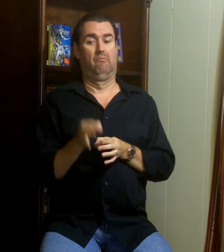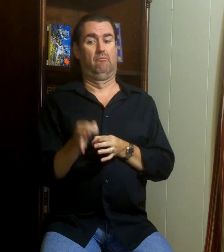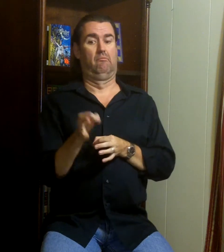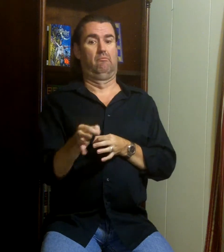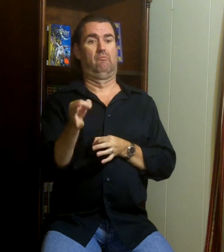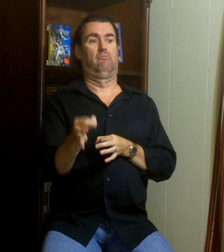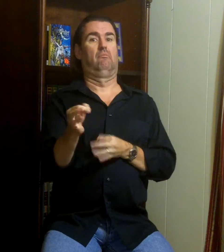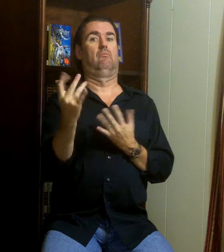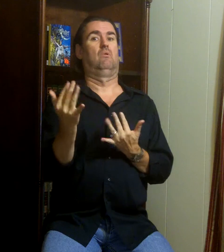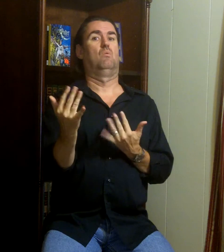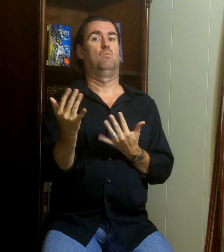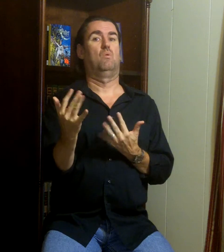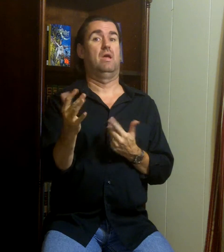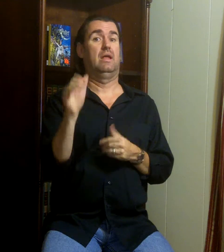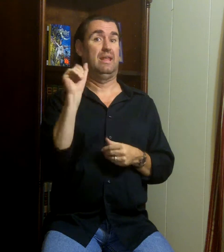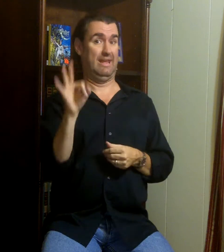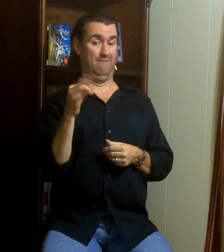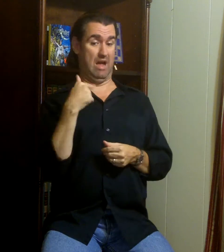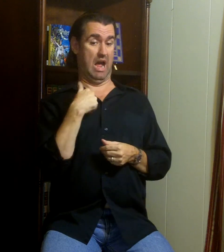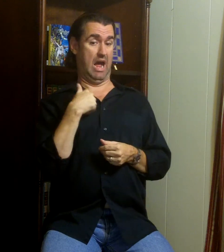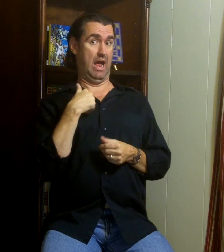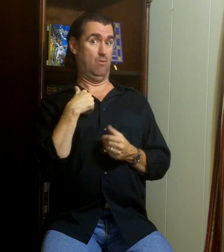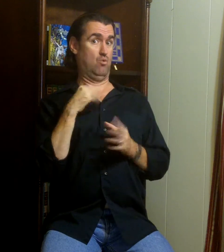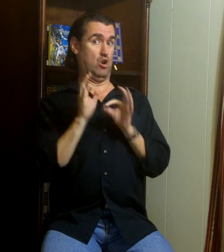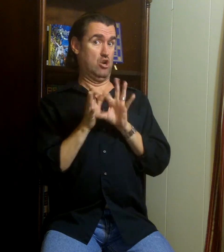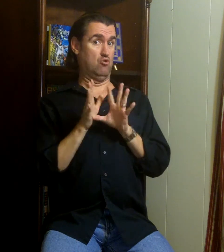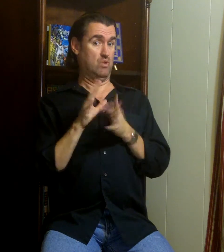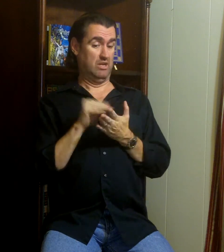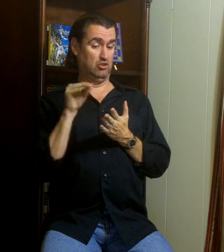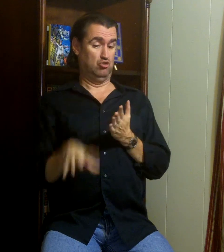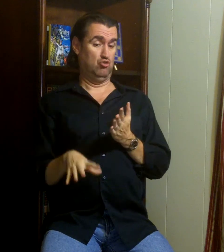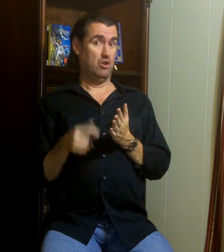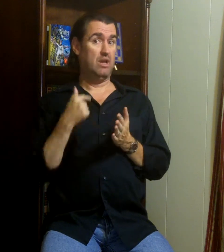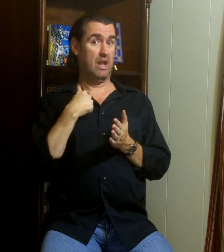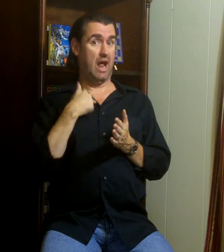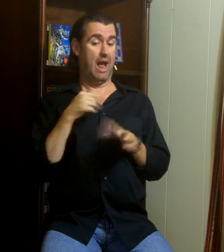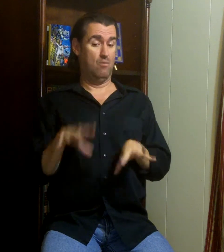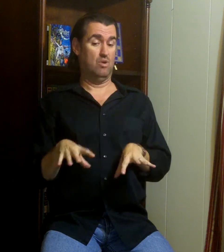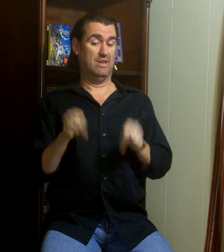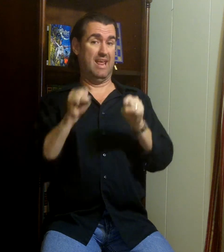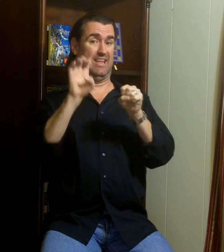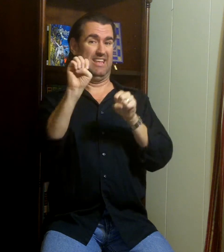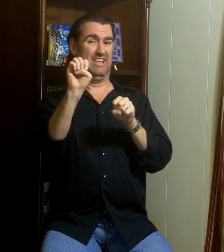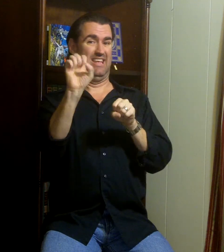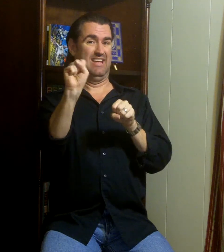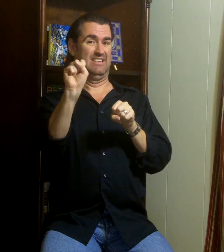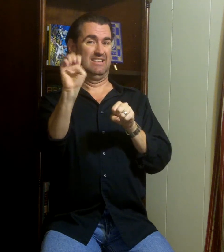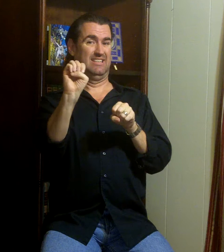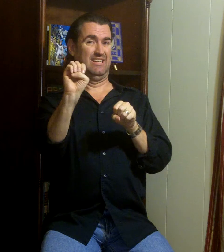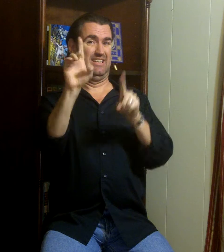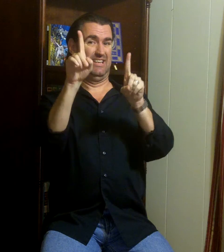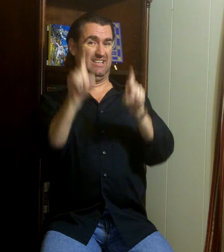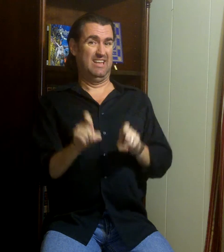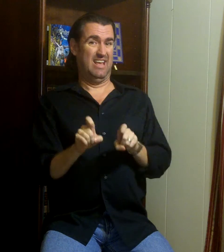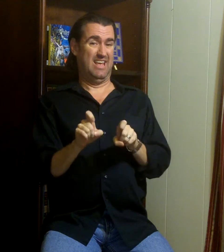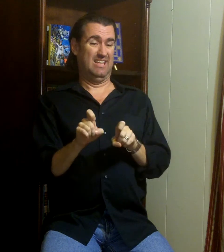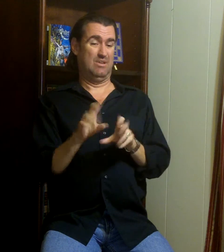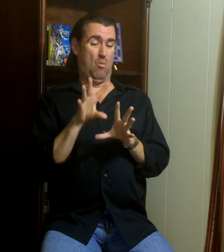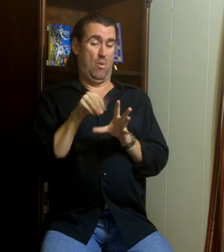fact, if I were an interpreting student, I would take the ESSE evaluation system somewhere within or very,